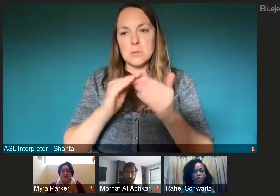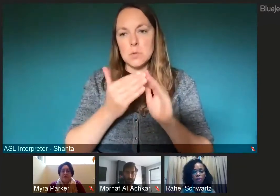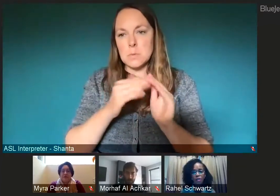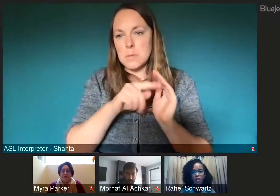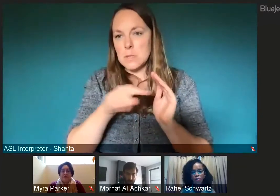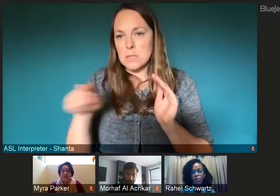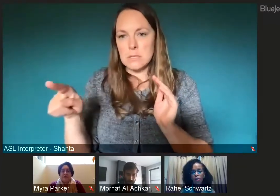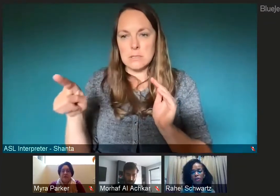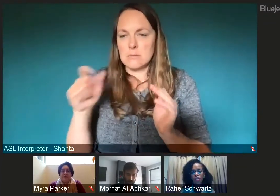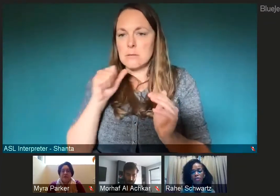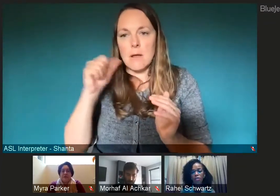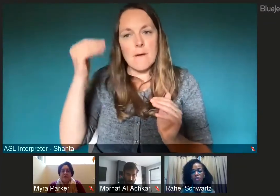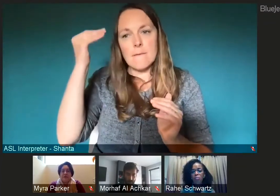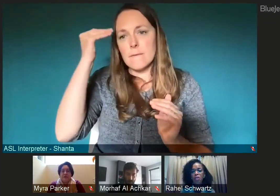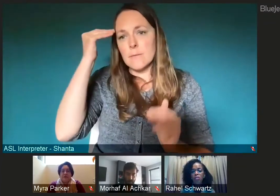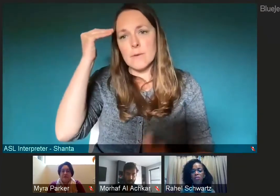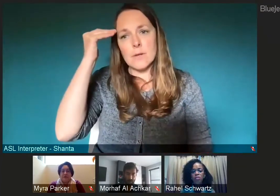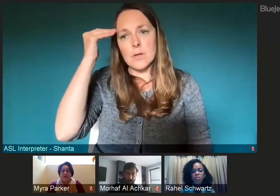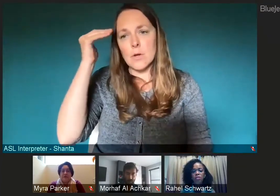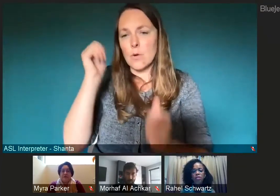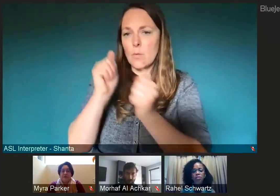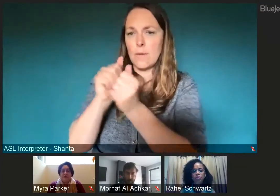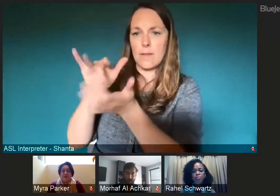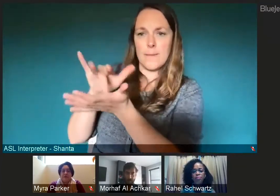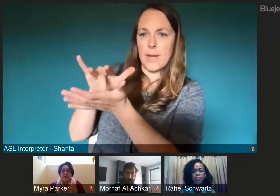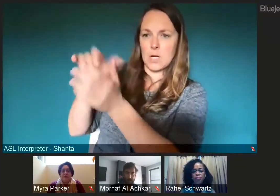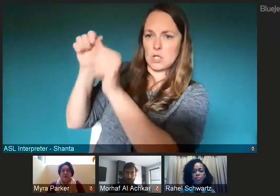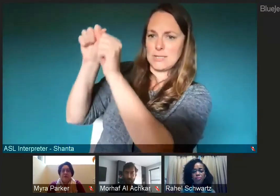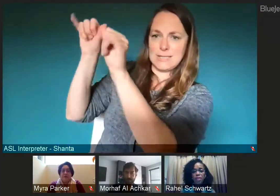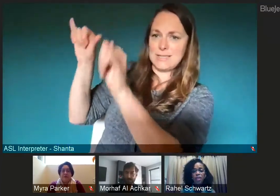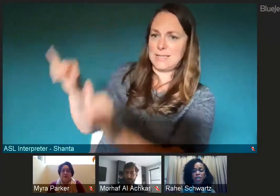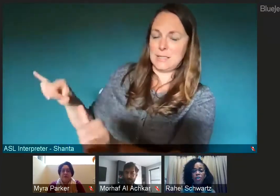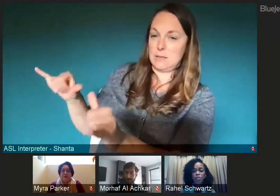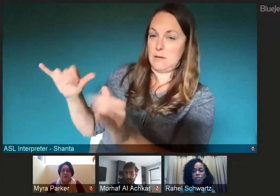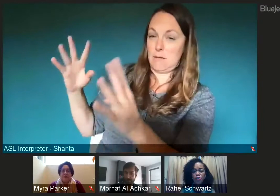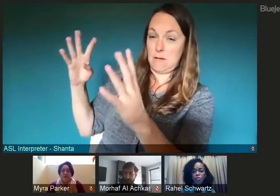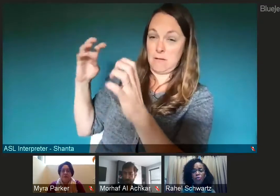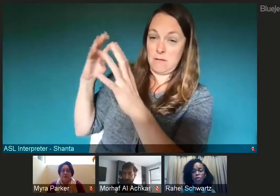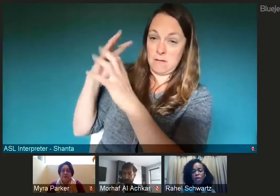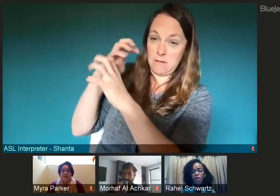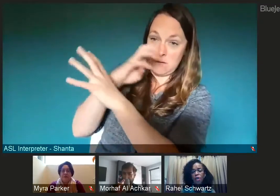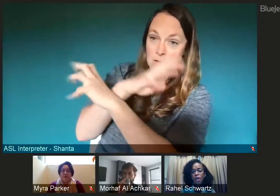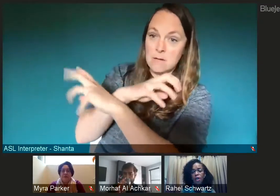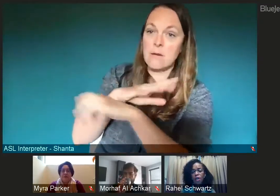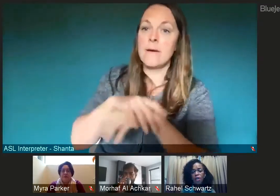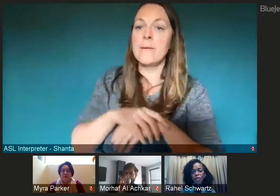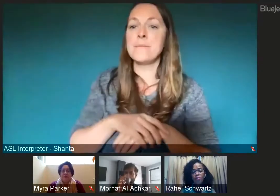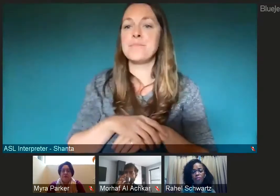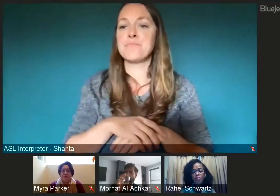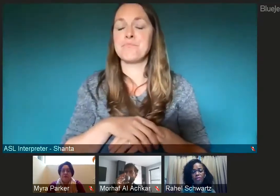not familiar with the medical system, in addition to,